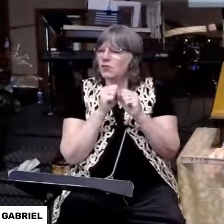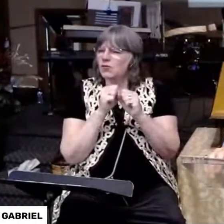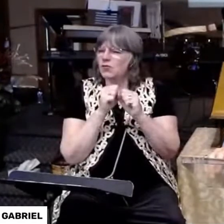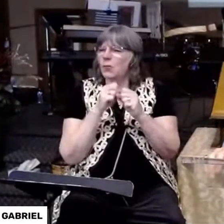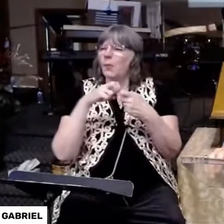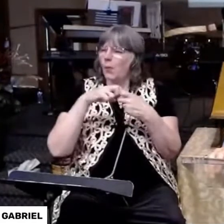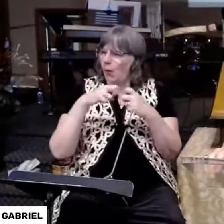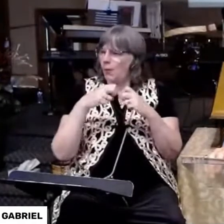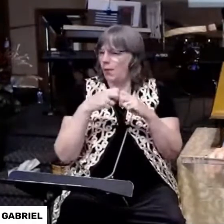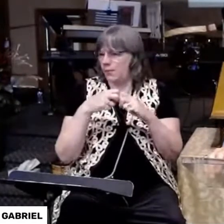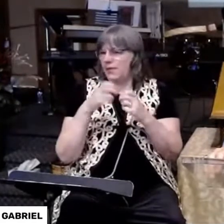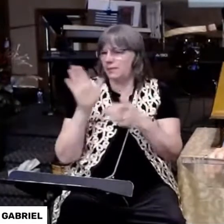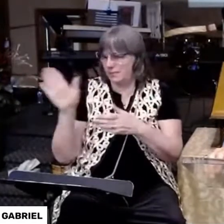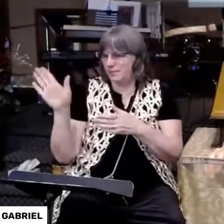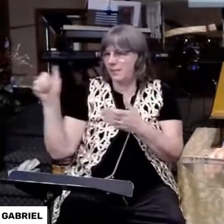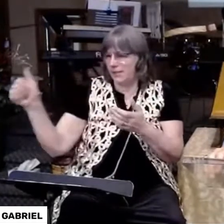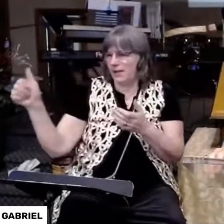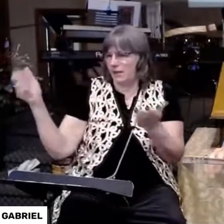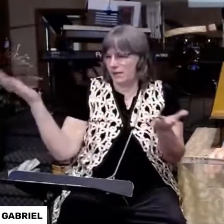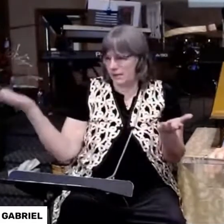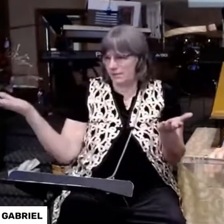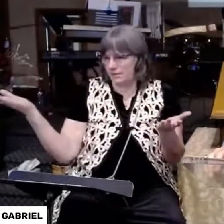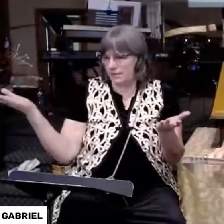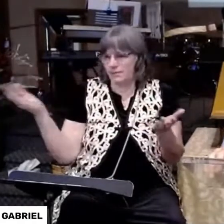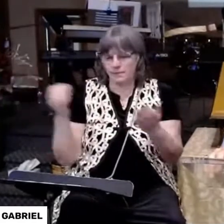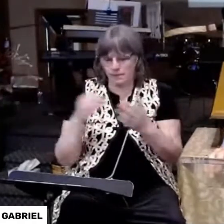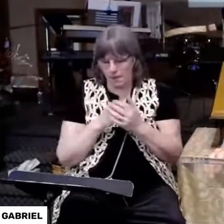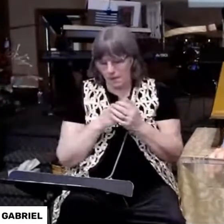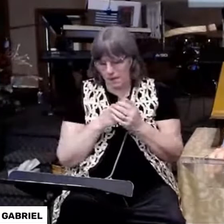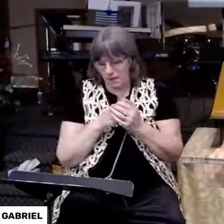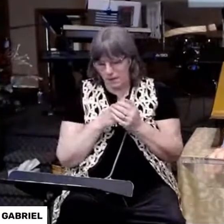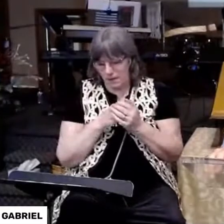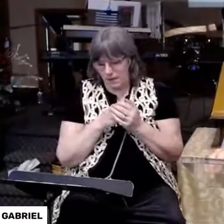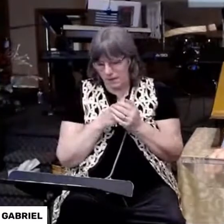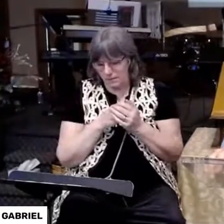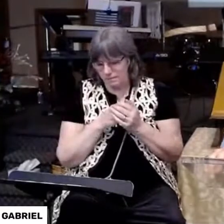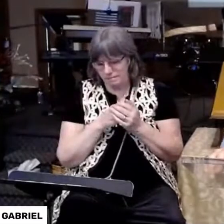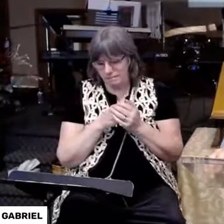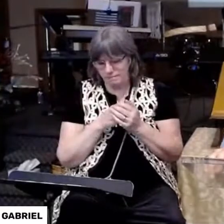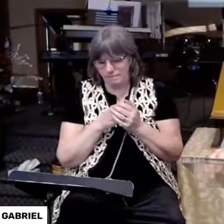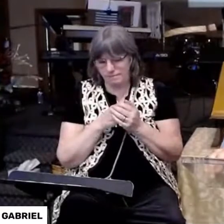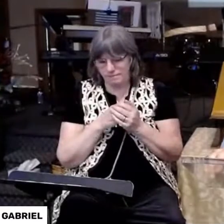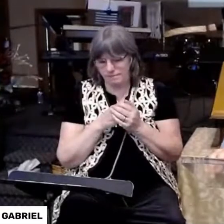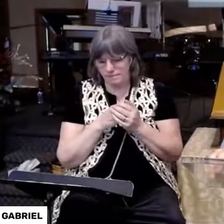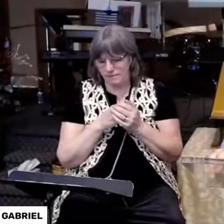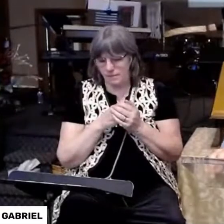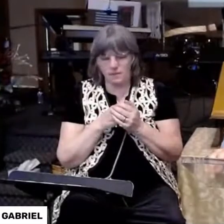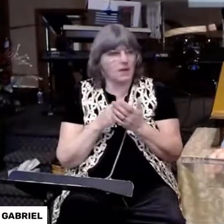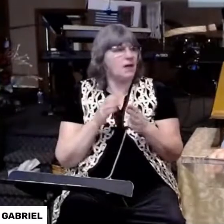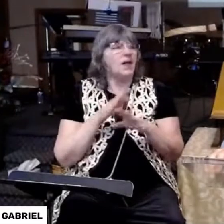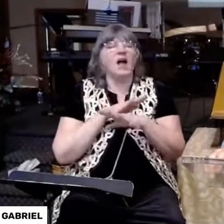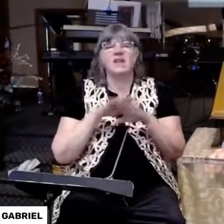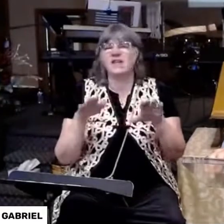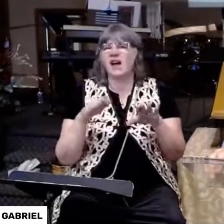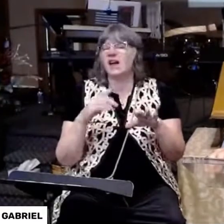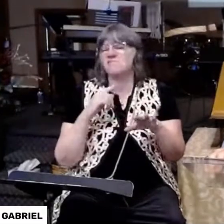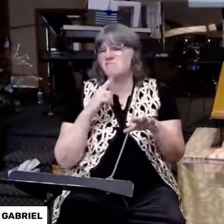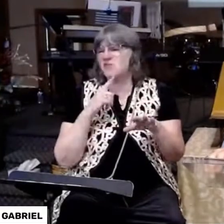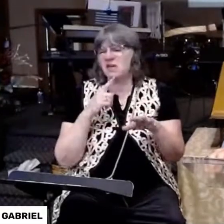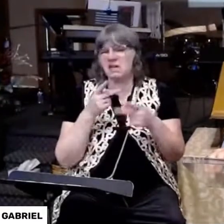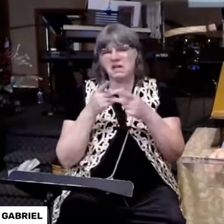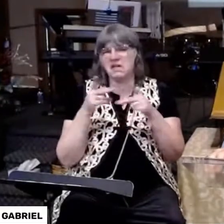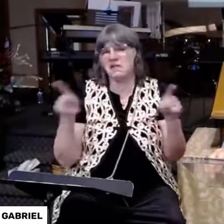and problems, which I would say were not all that different from